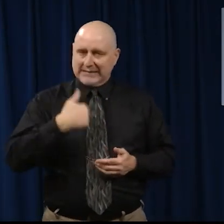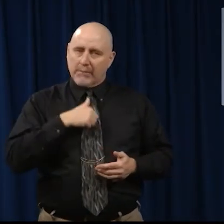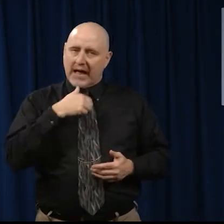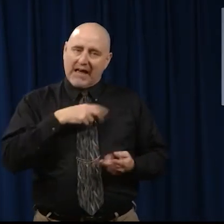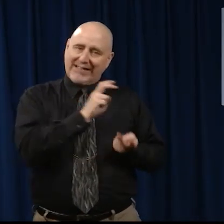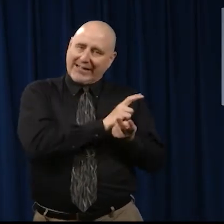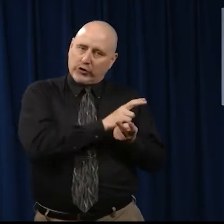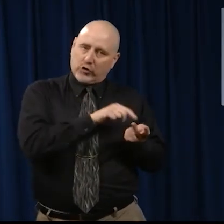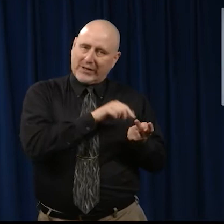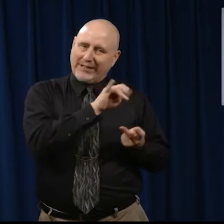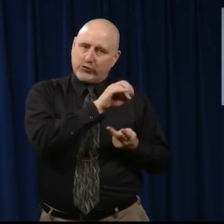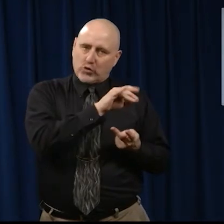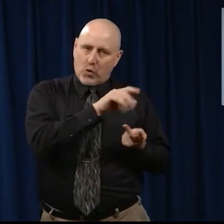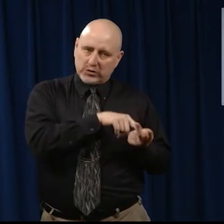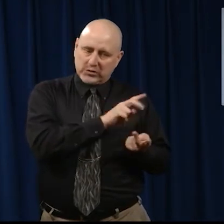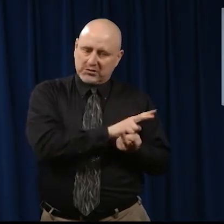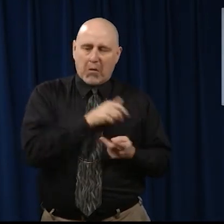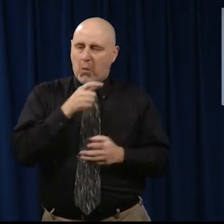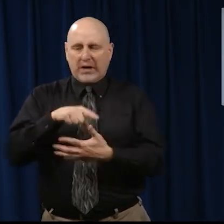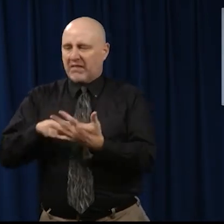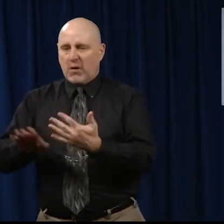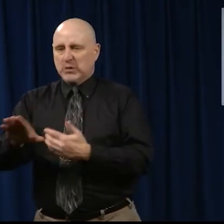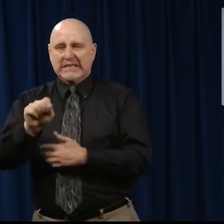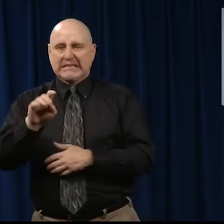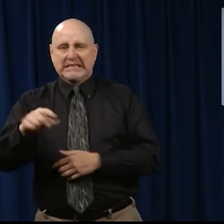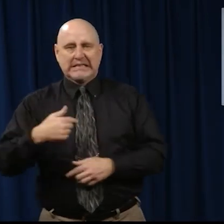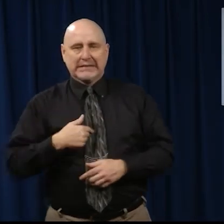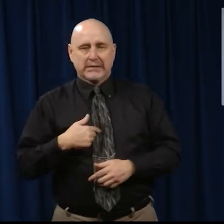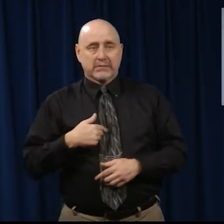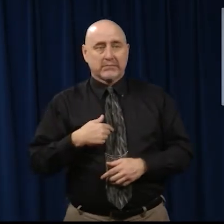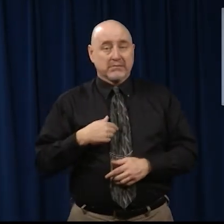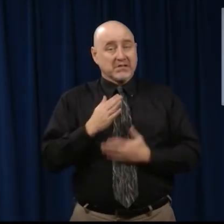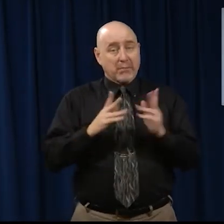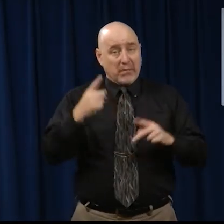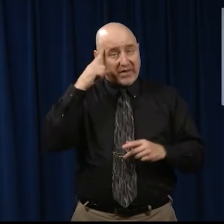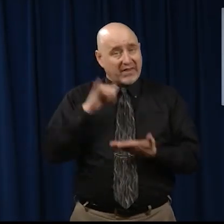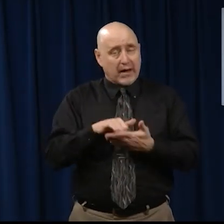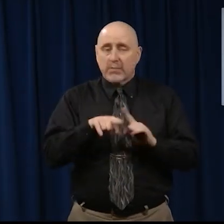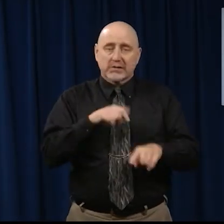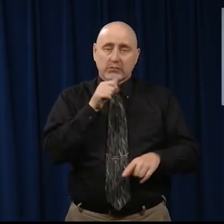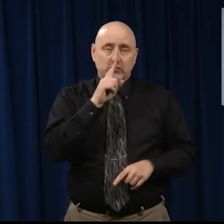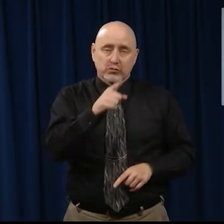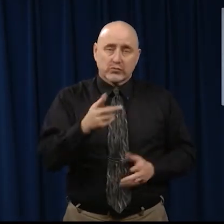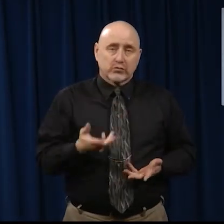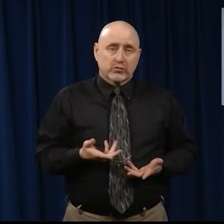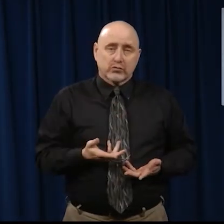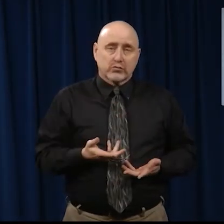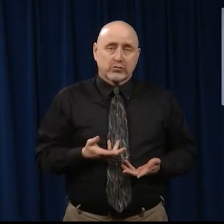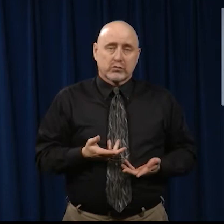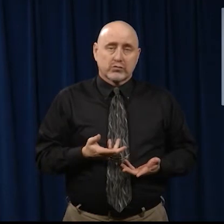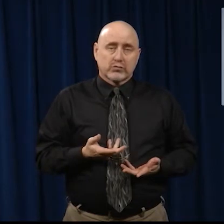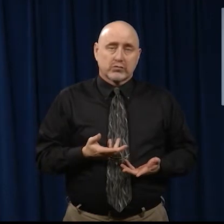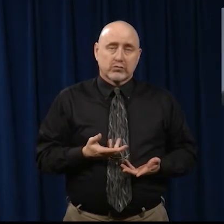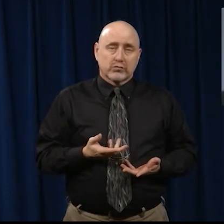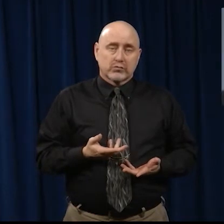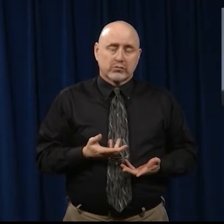well, because I'm not having intercourse, then I'm not going to get one of these sexually transmitted diseases. That's what some people think. That's simply not the case at